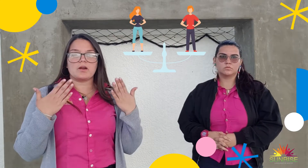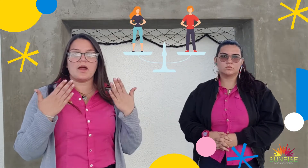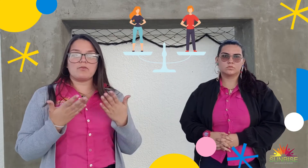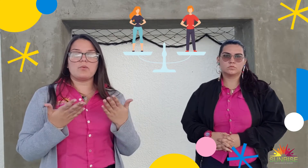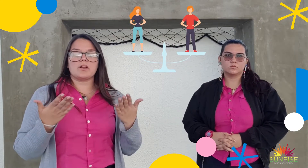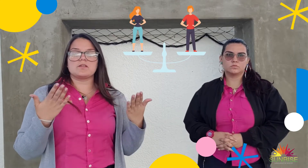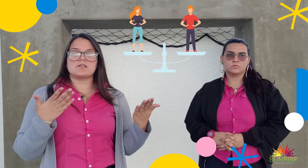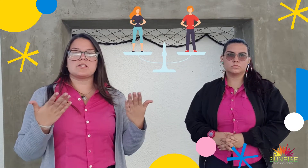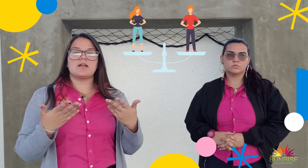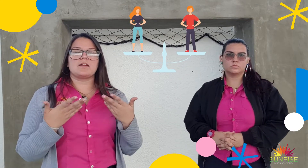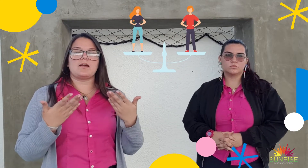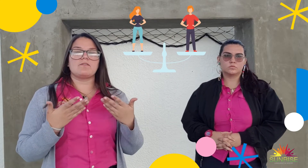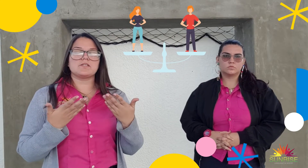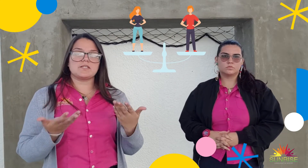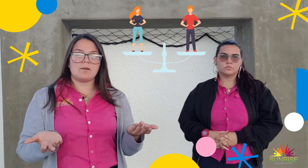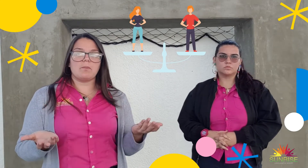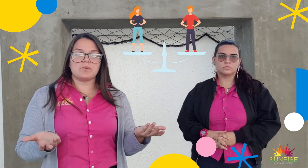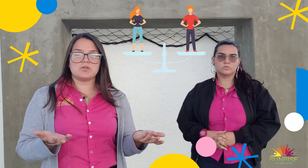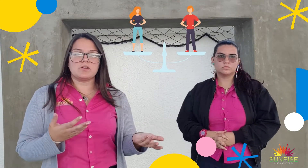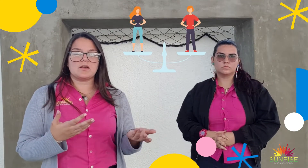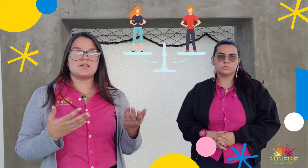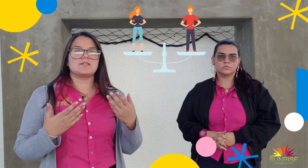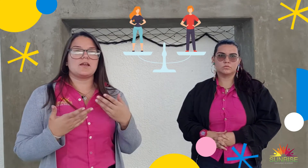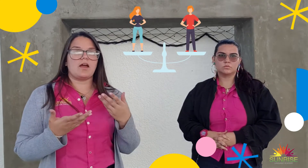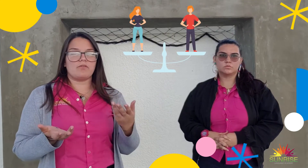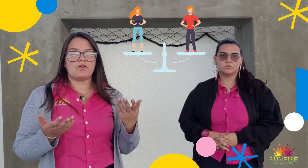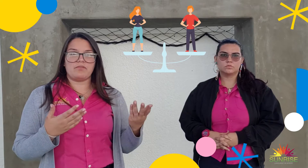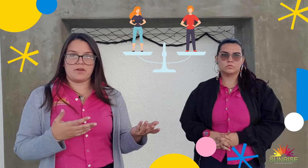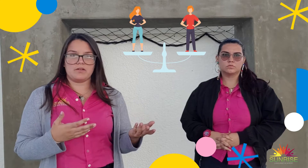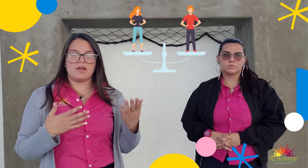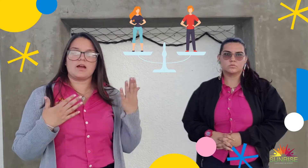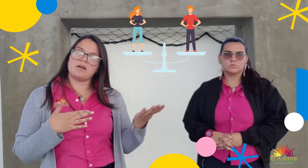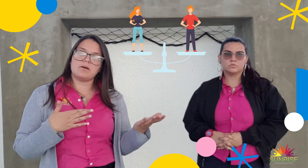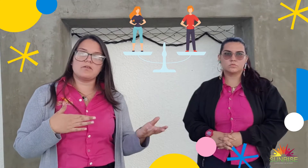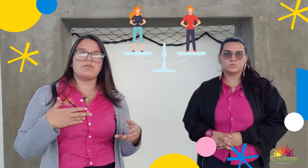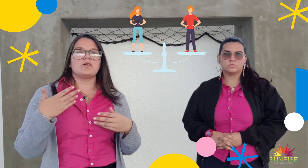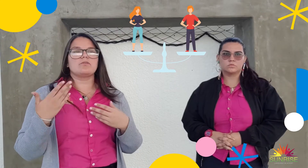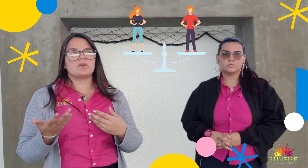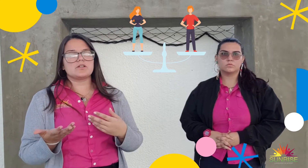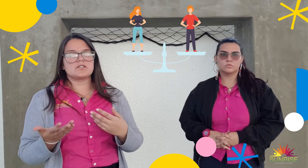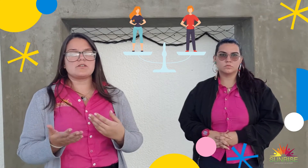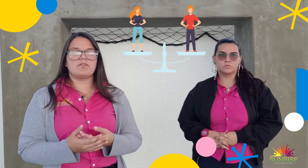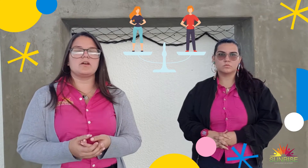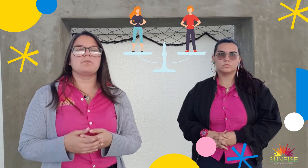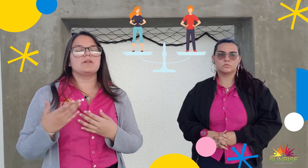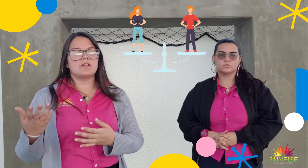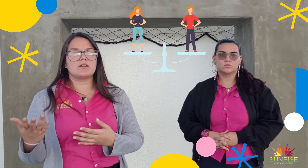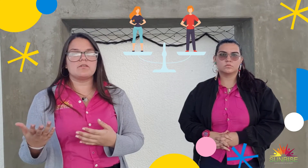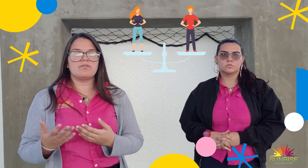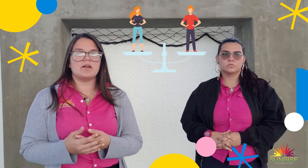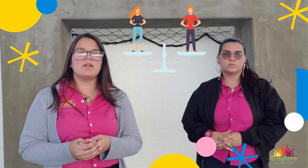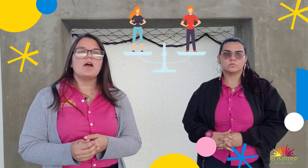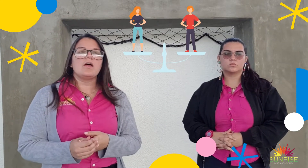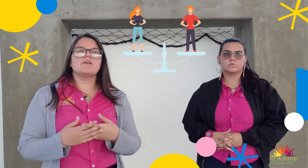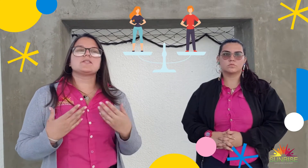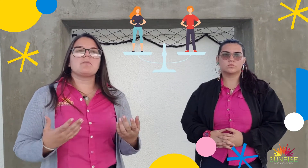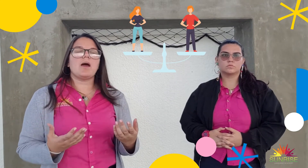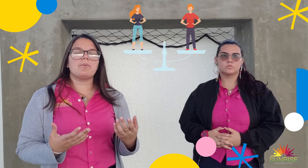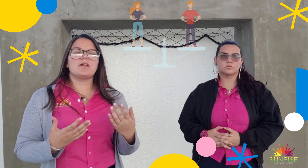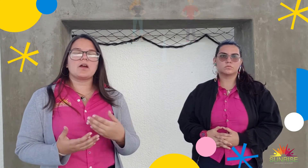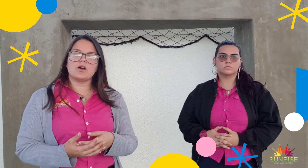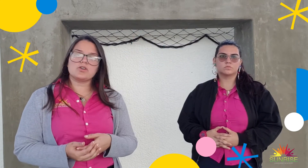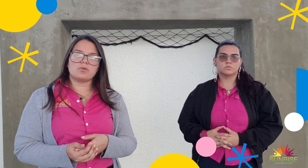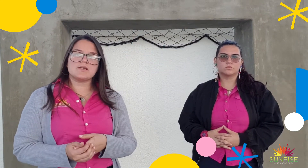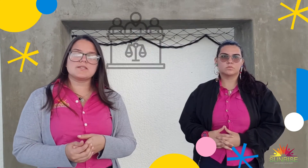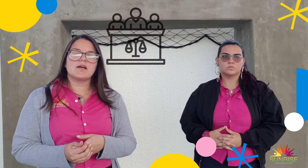place where everyone in the society can have the same opportunities in every field. Economical field, religious field, political field. The same